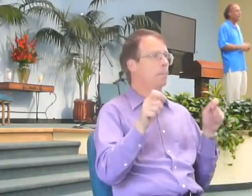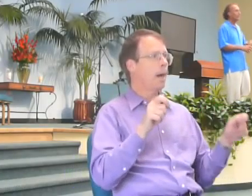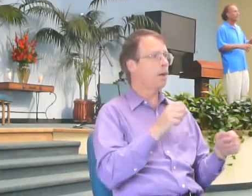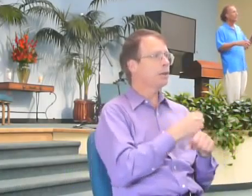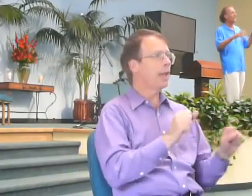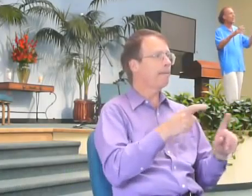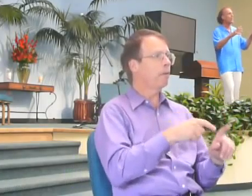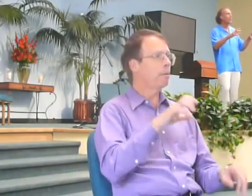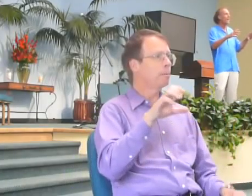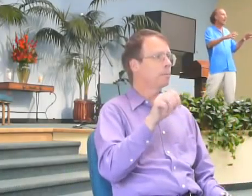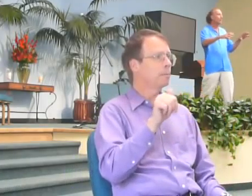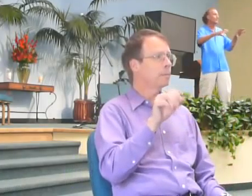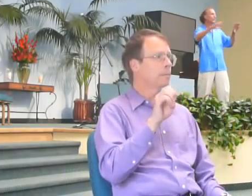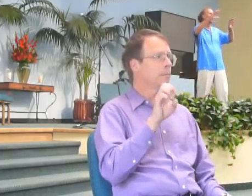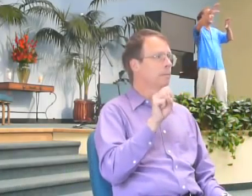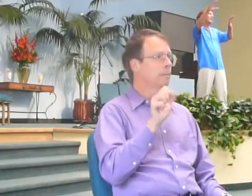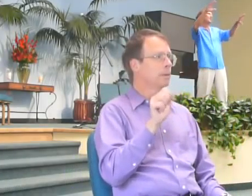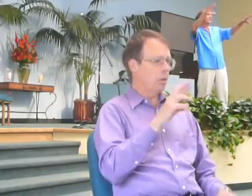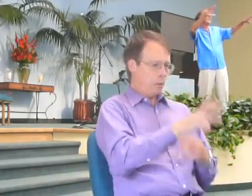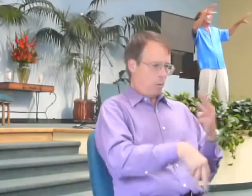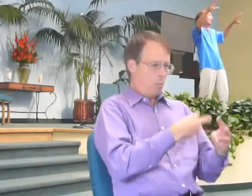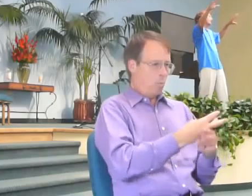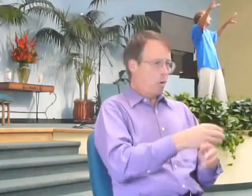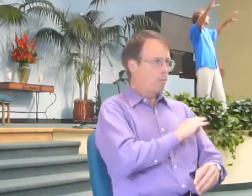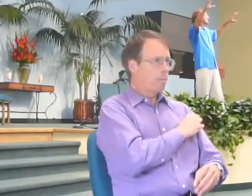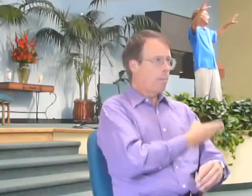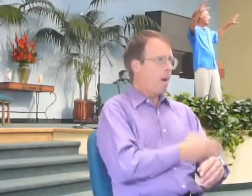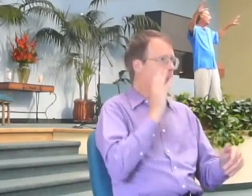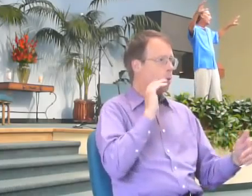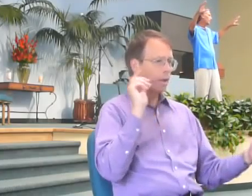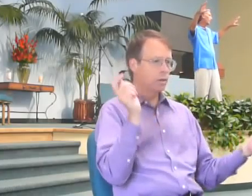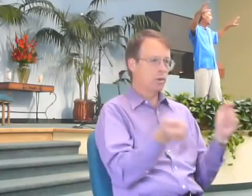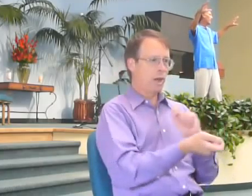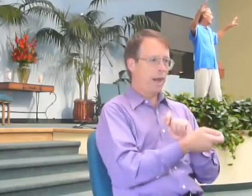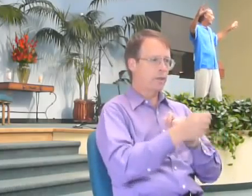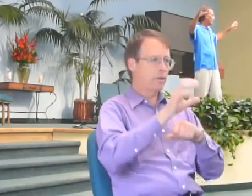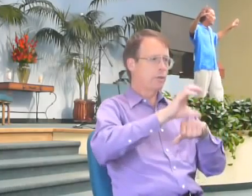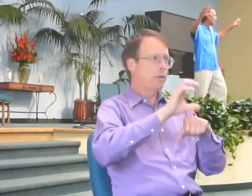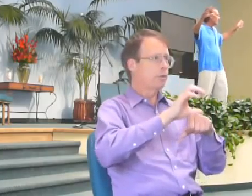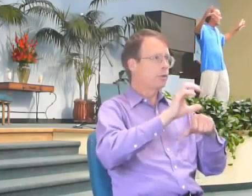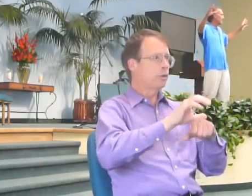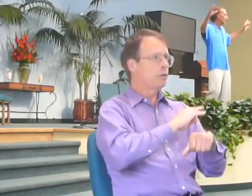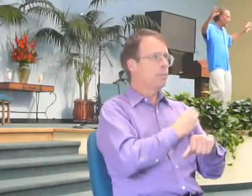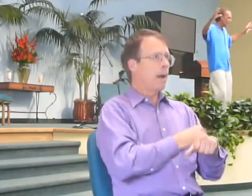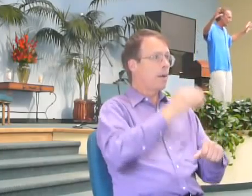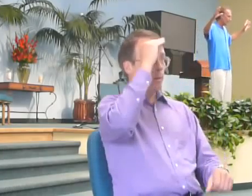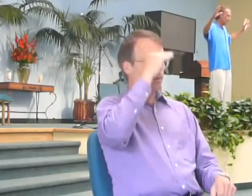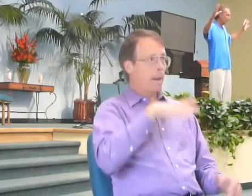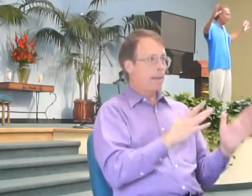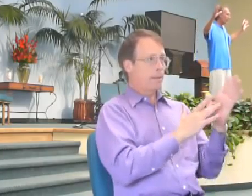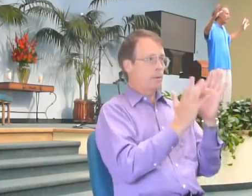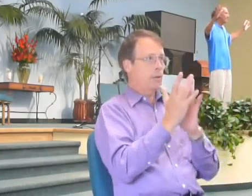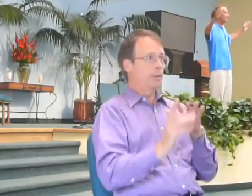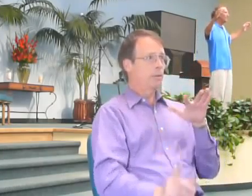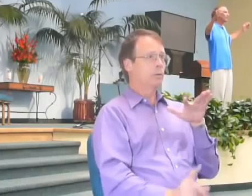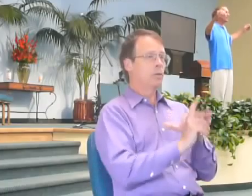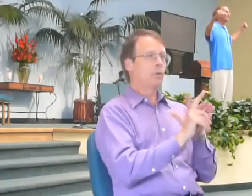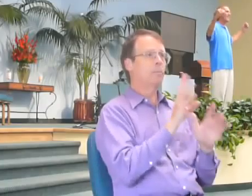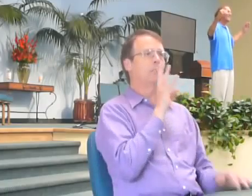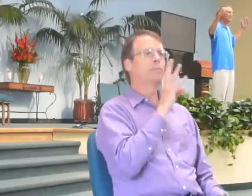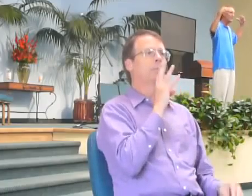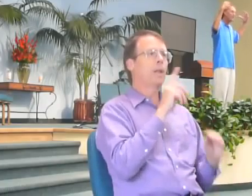You know, this temporal power was going to change the hierarchy of the church. And what happened is the man, Jesus, showed up and he